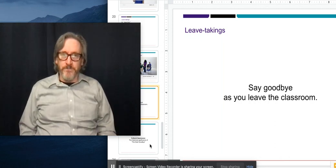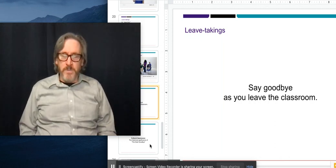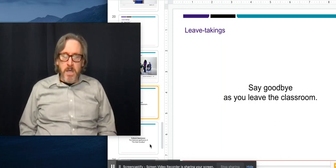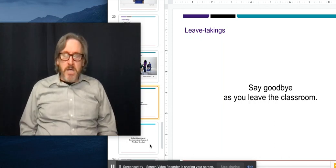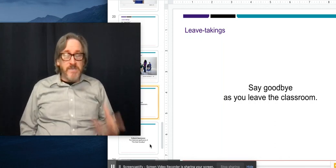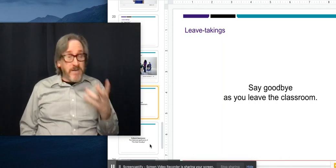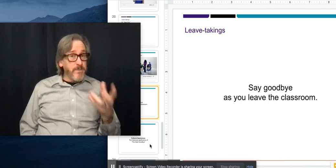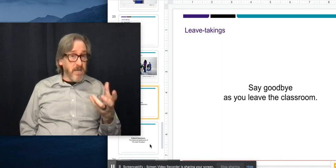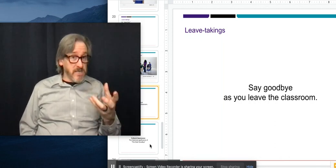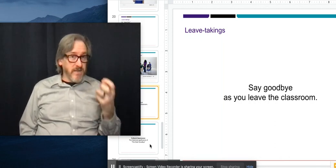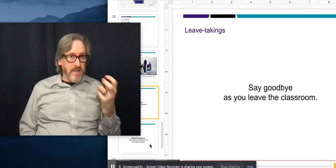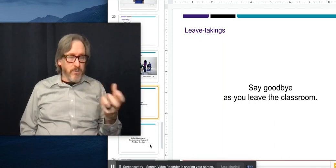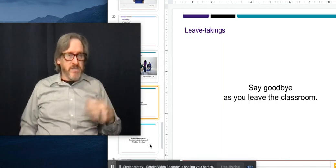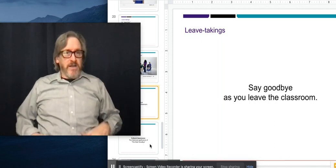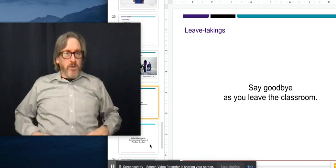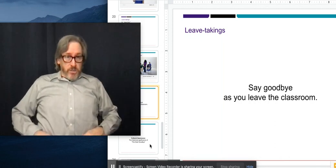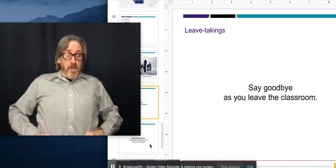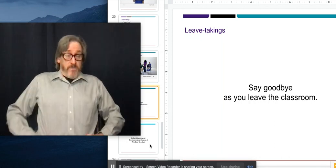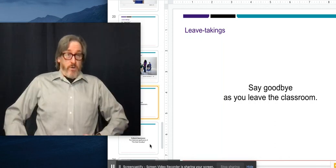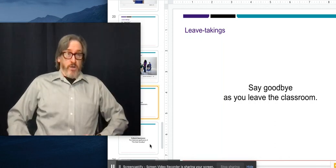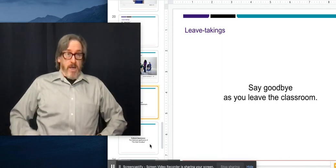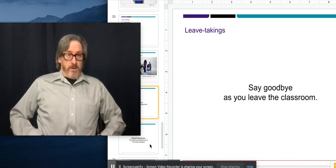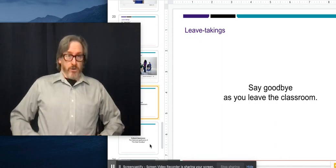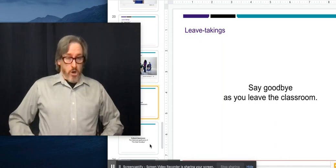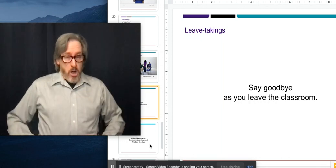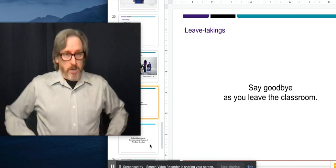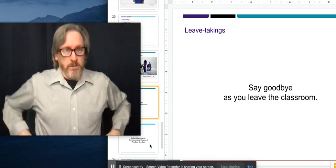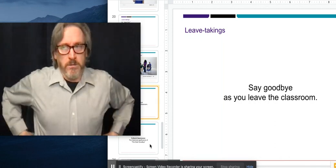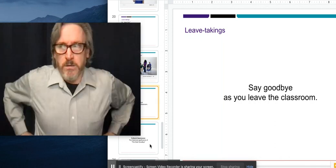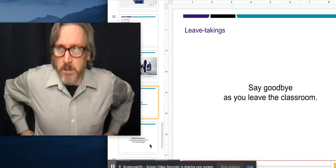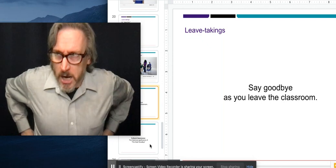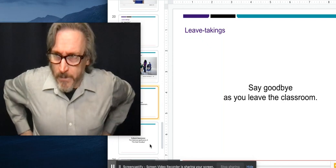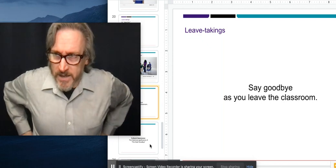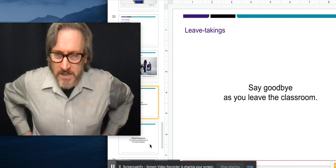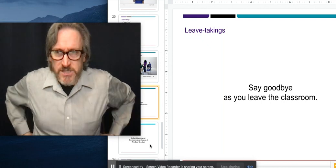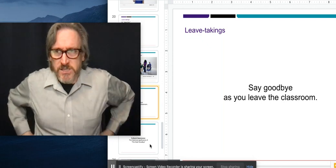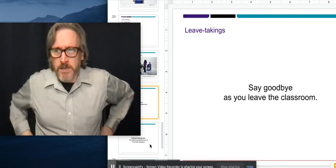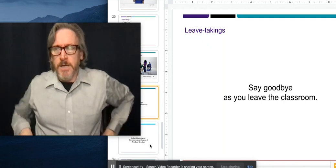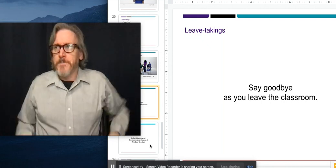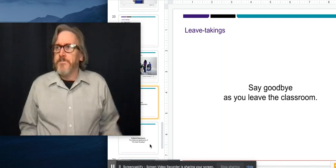disappear, especially because if that person then goes looking for you and you're gone,